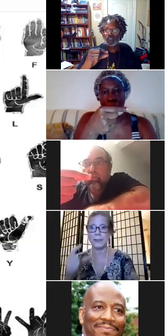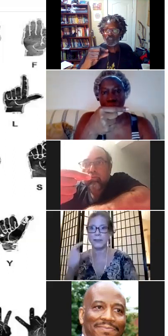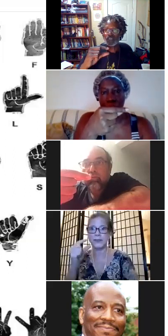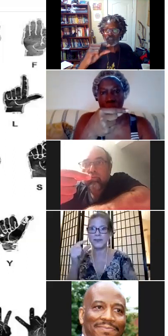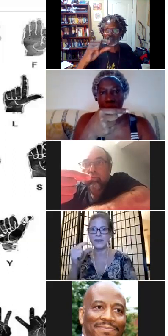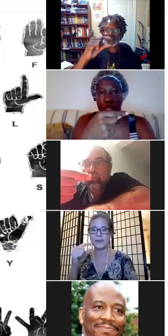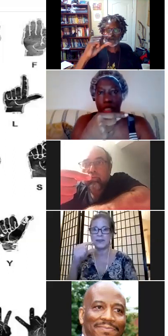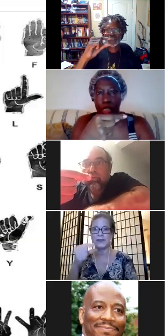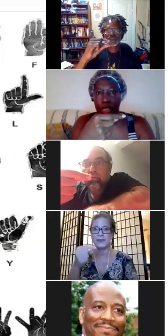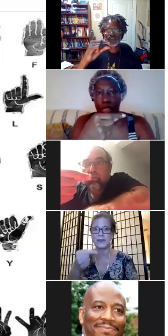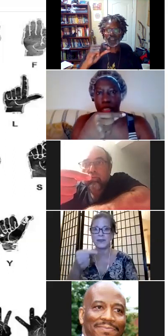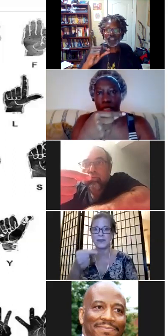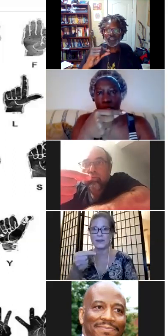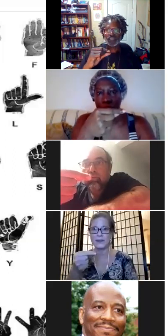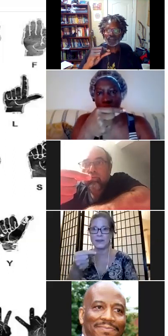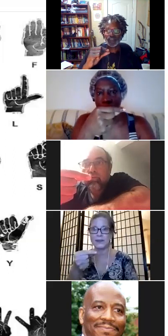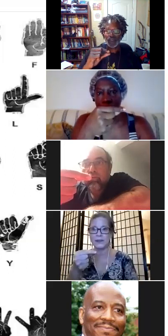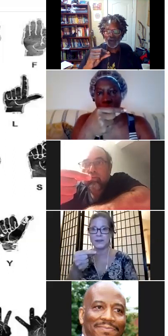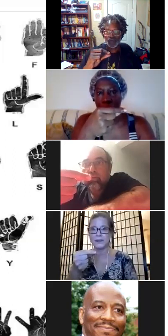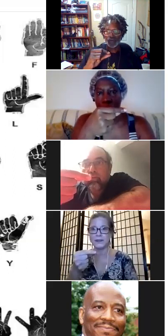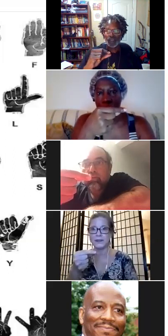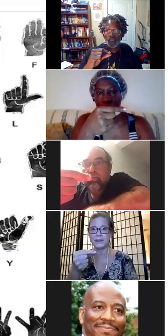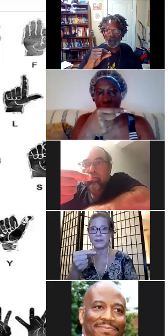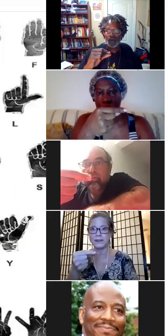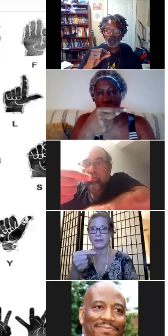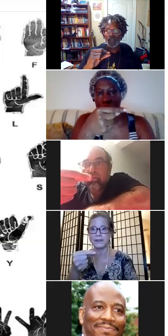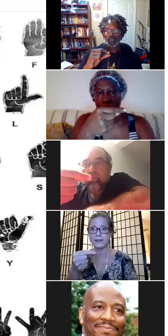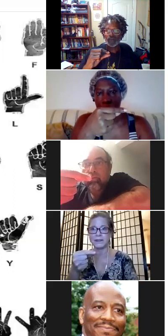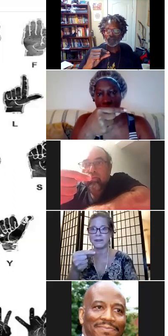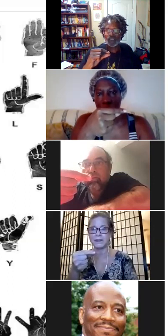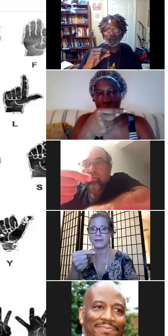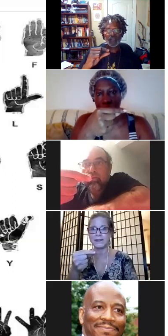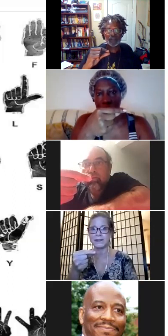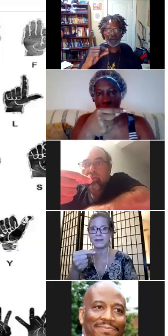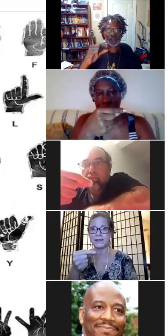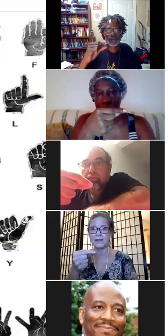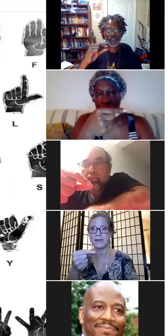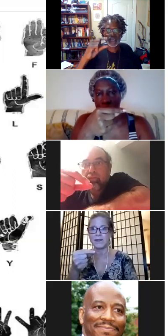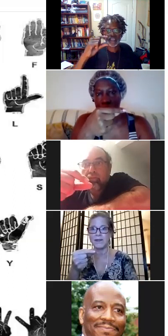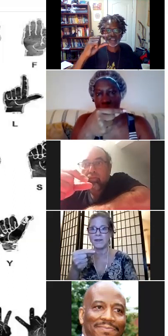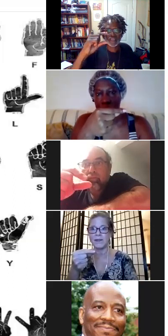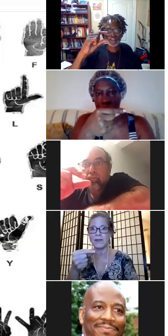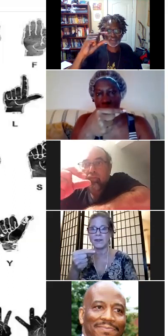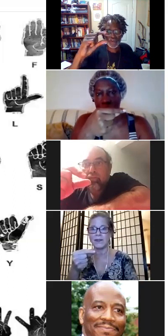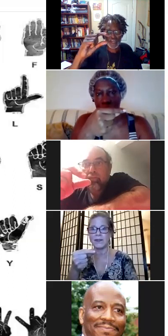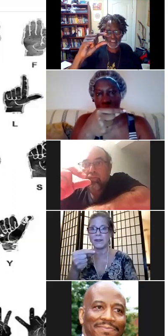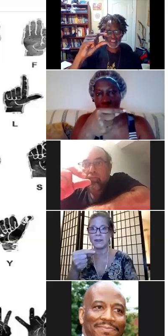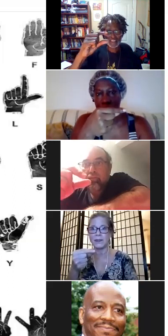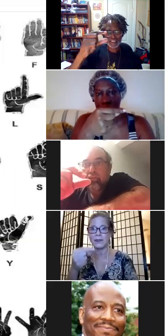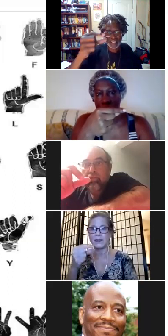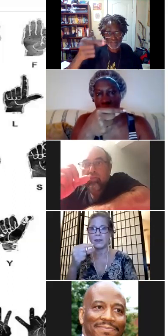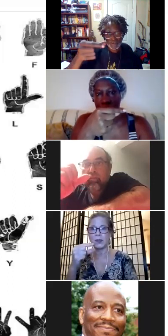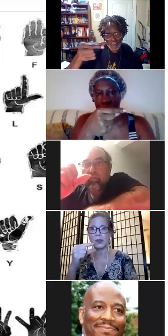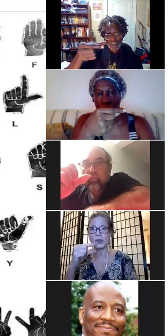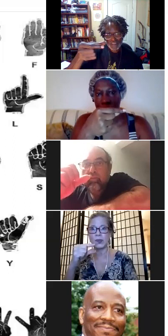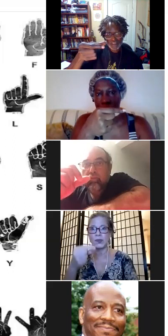So is go is G-O. Now when I do G, do I do it like I started like this